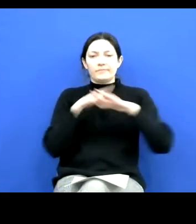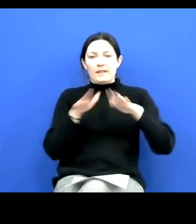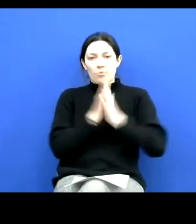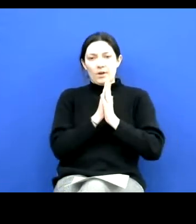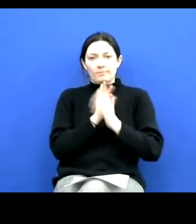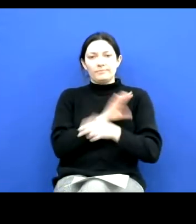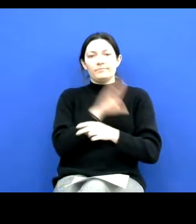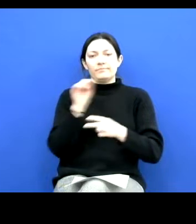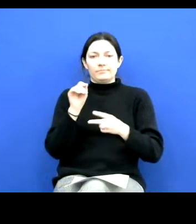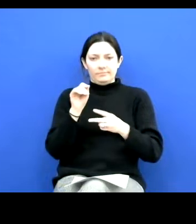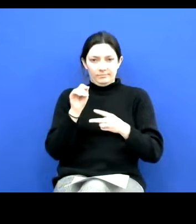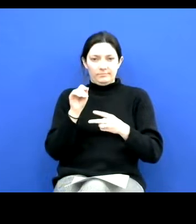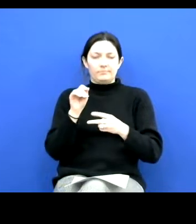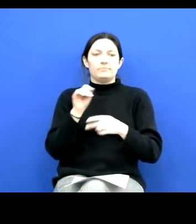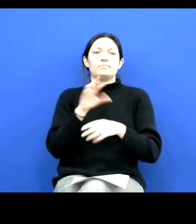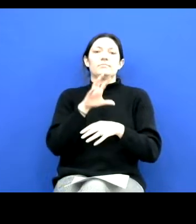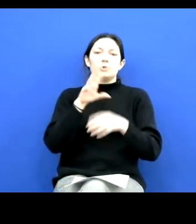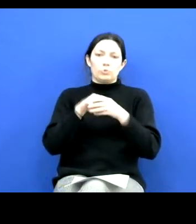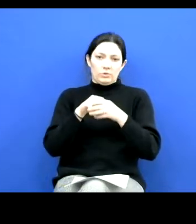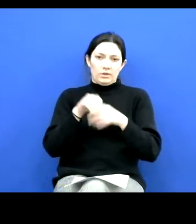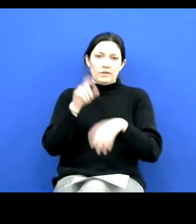prayer, including to the